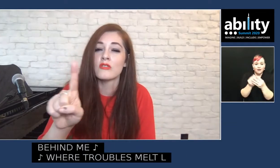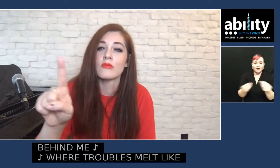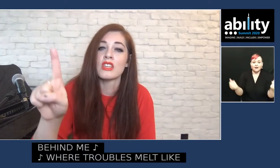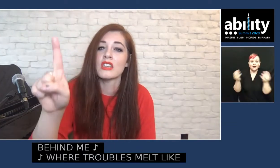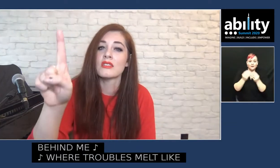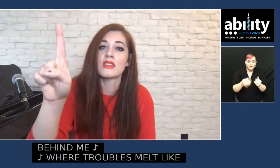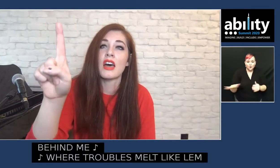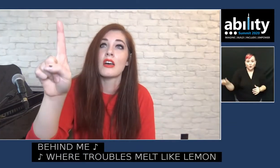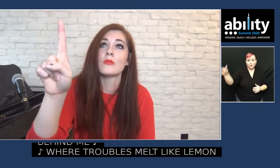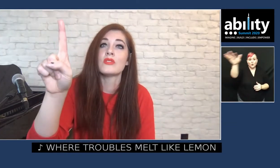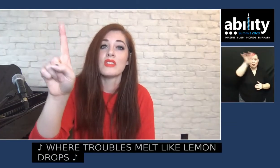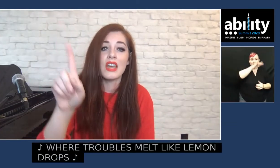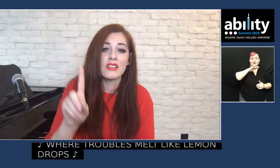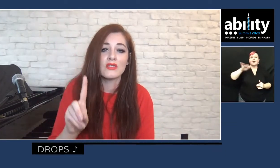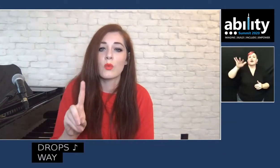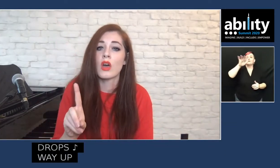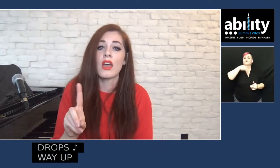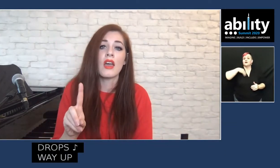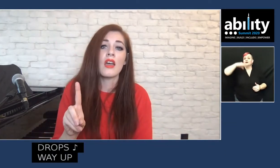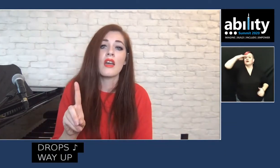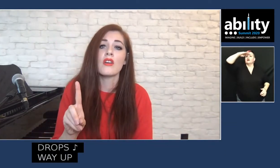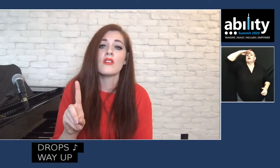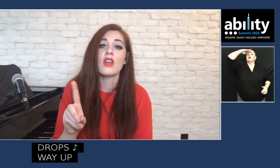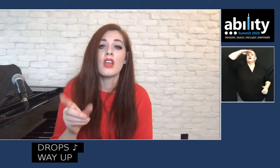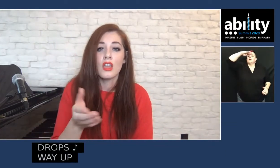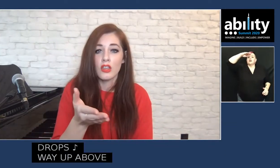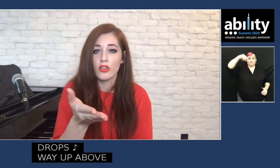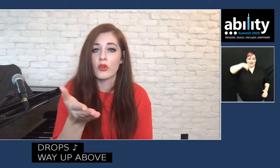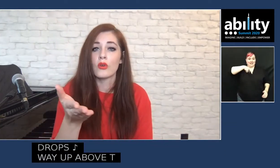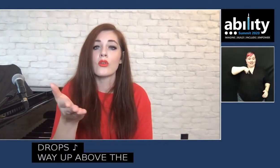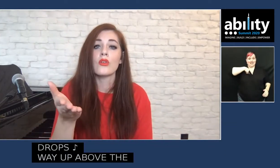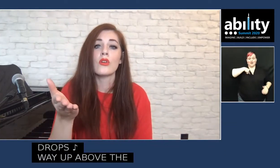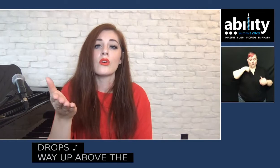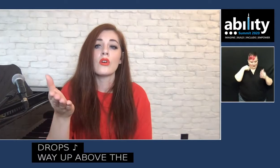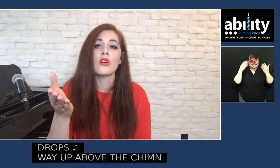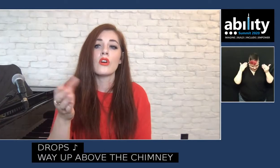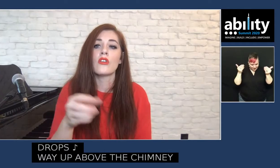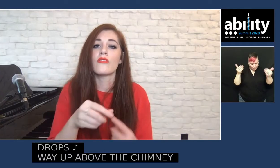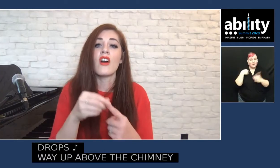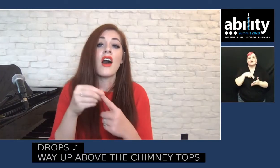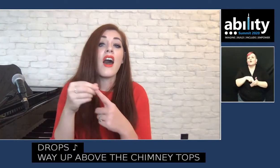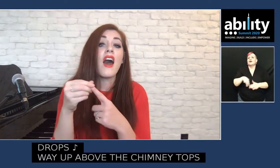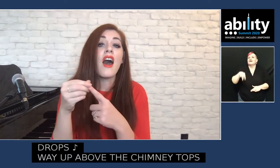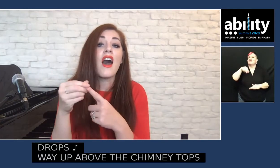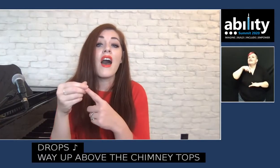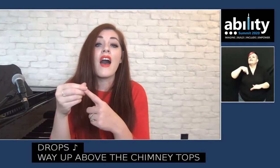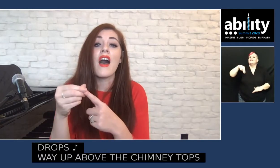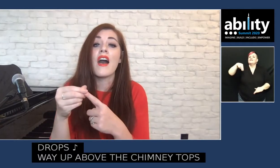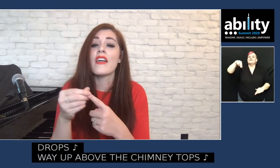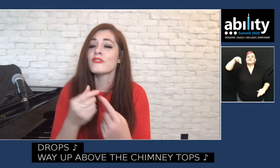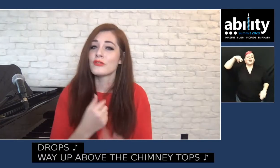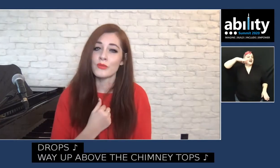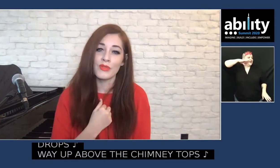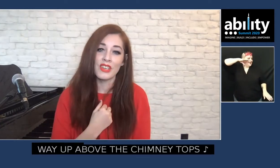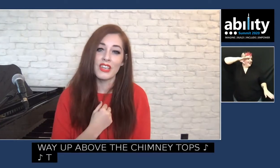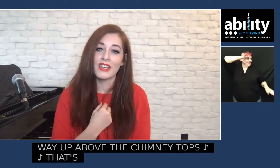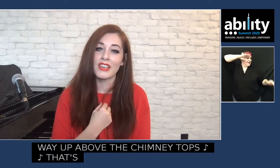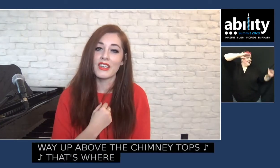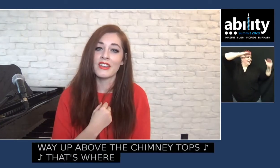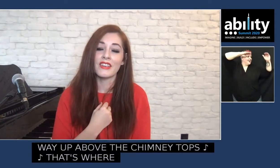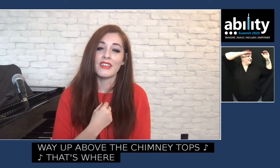the chimney tops. That's where you'll